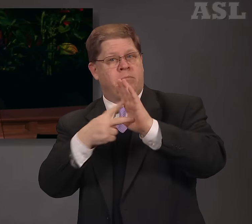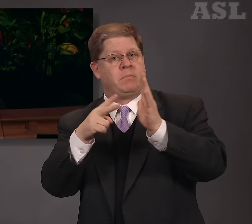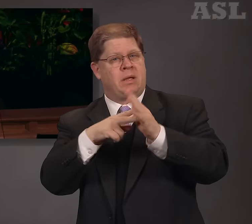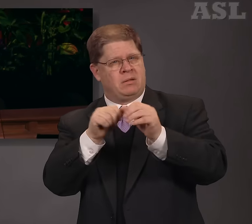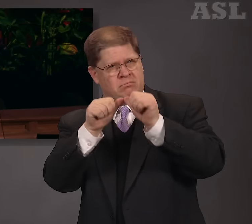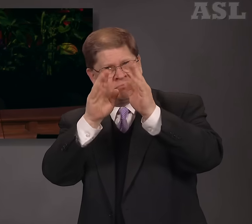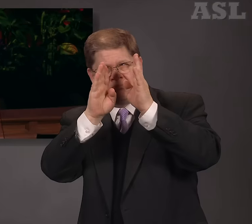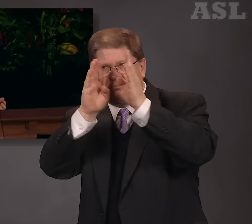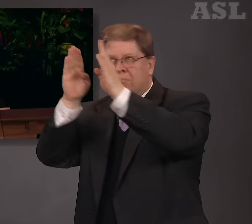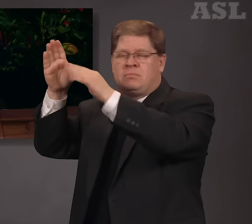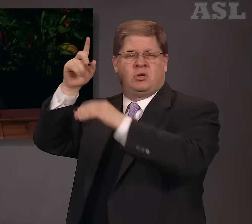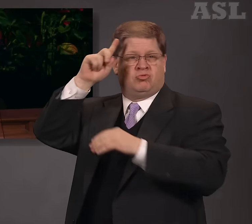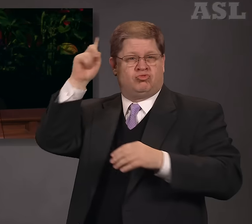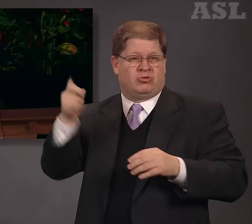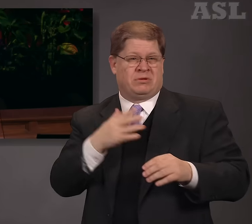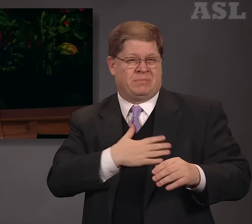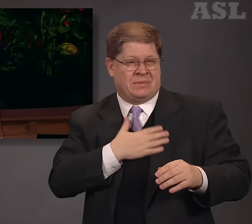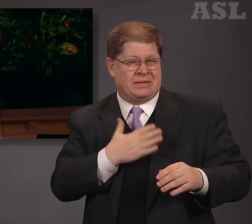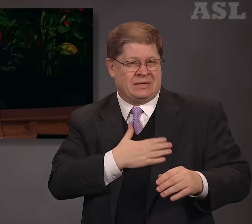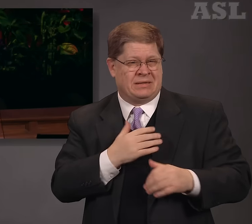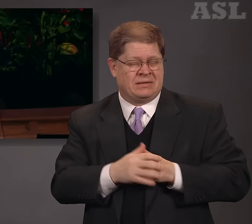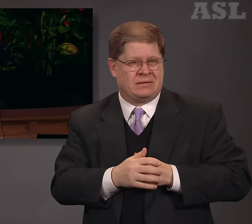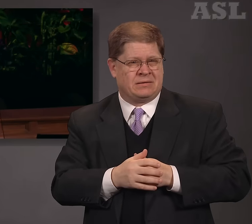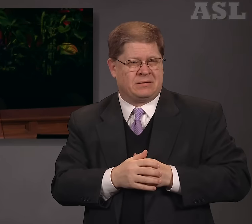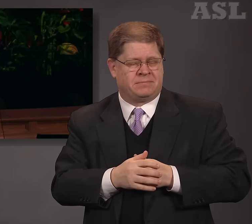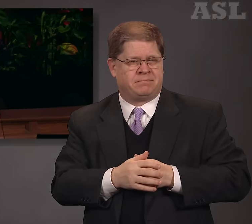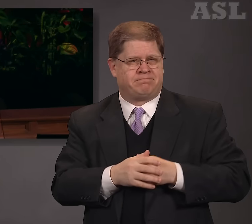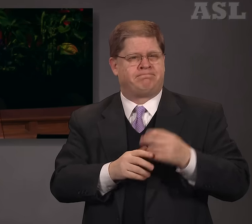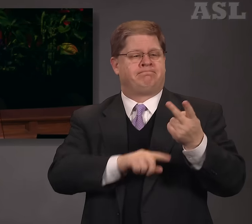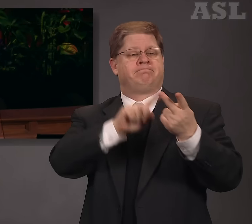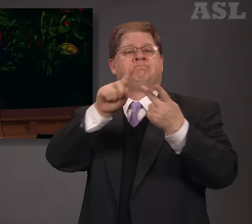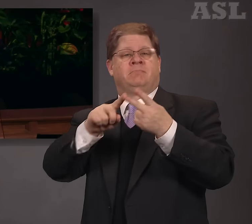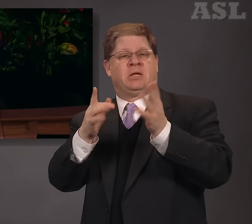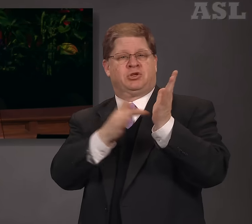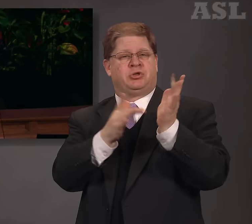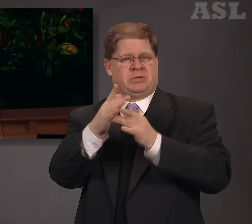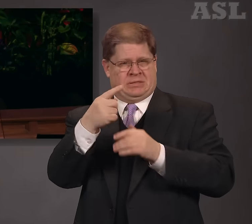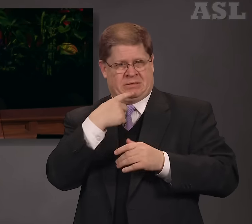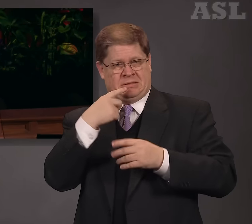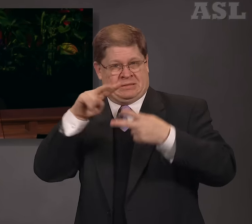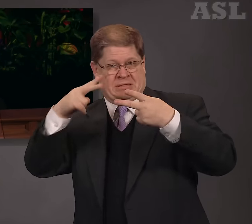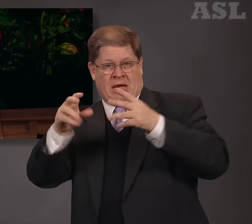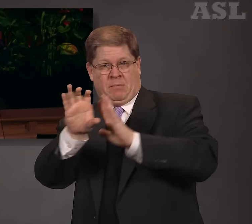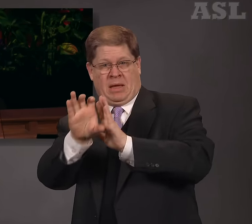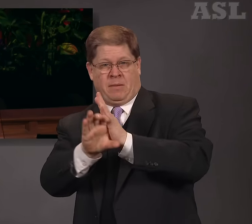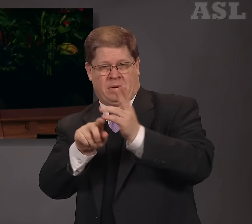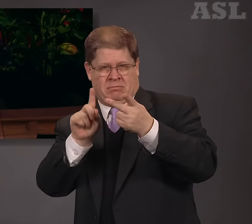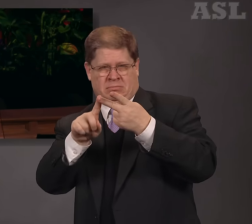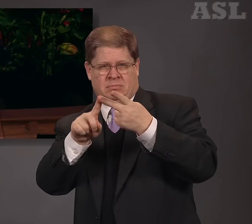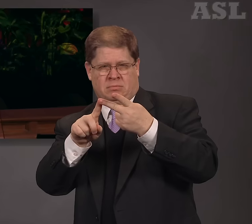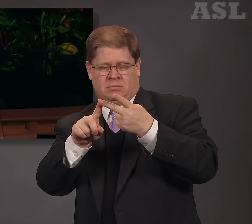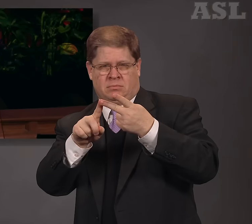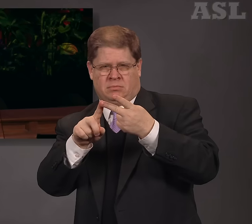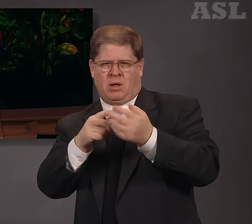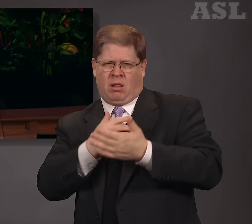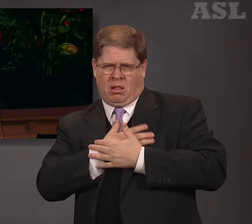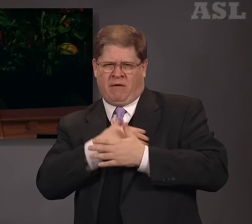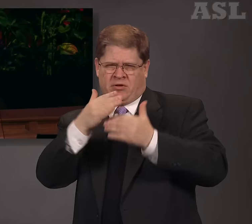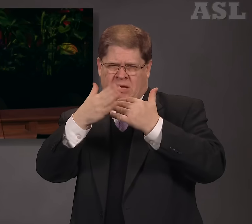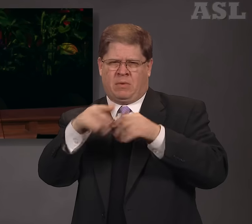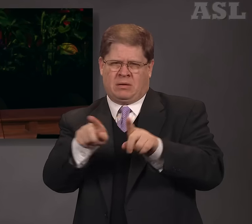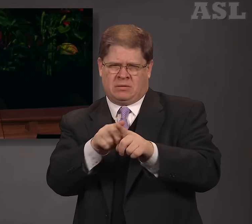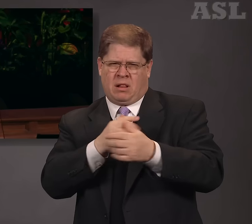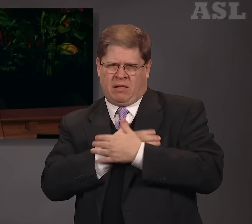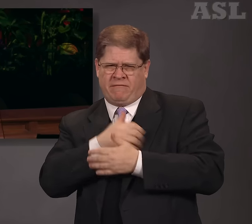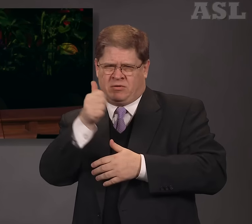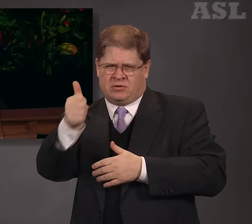to eternal happiness. Jesus then said, "And the second is like unto it, thou shalt love thy